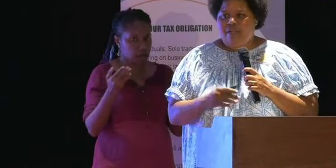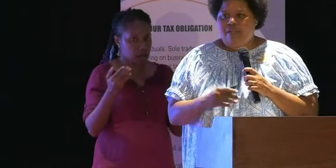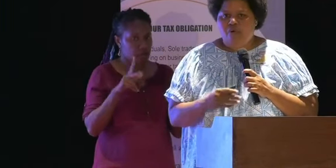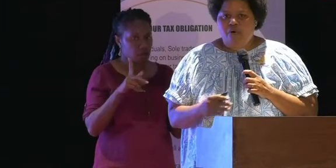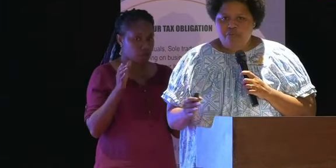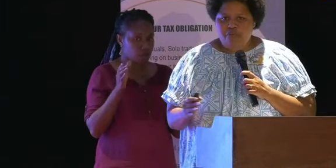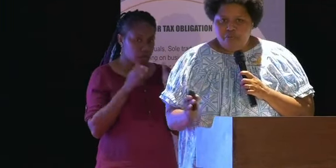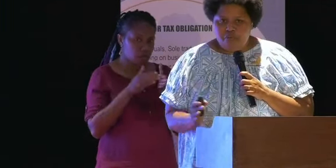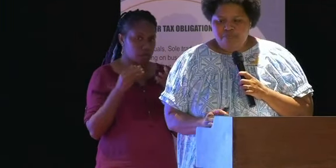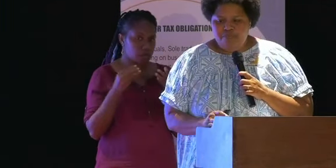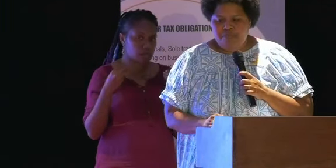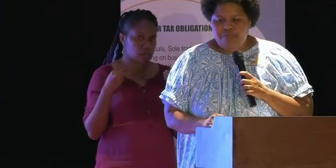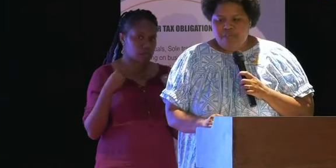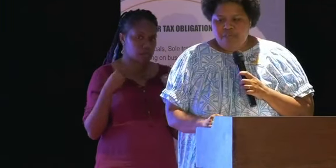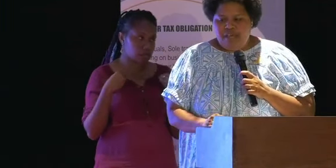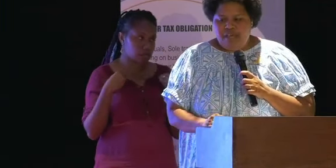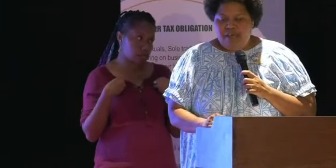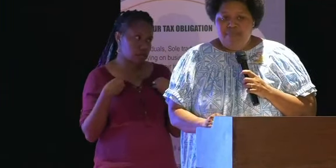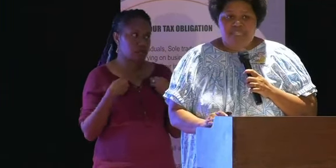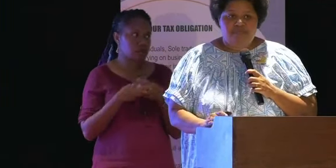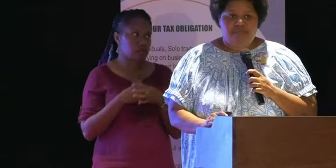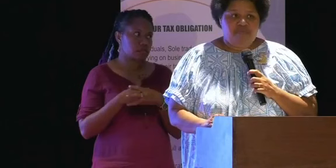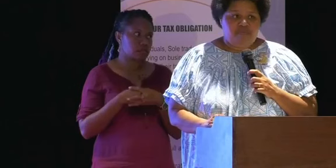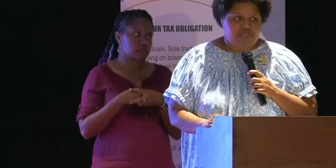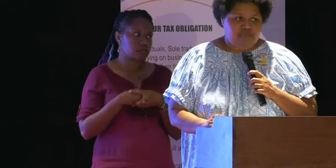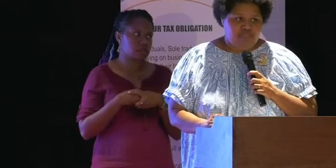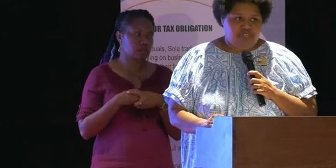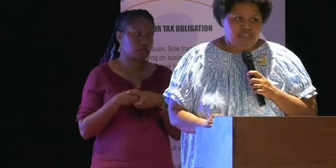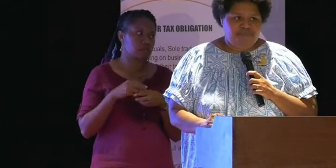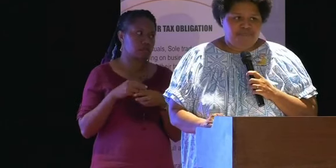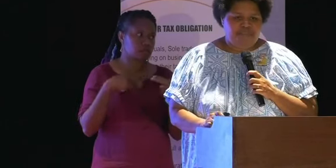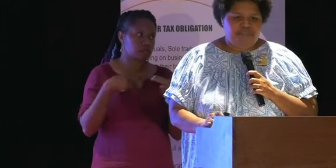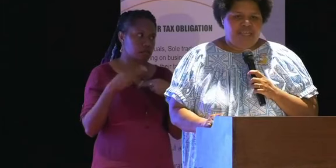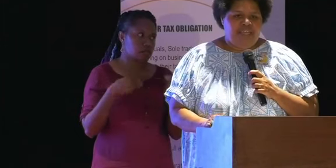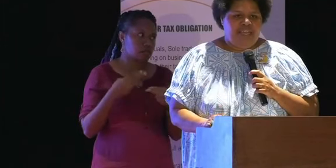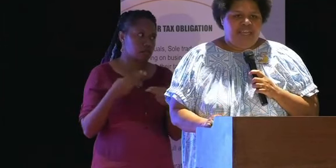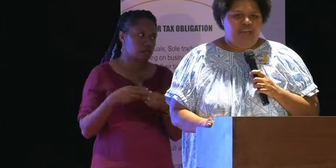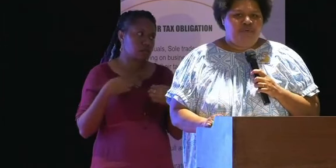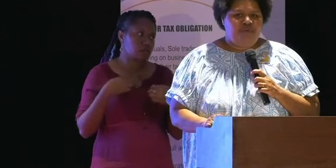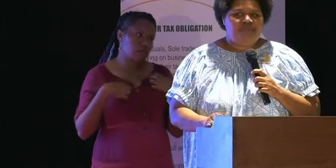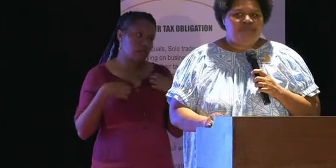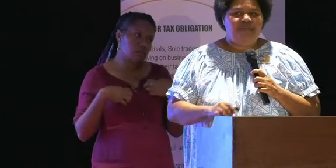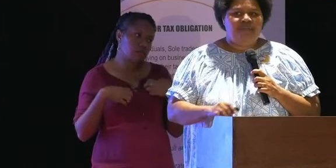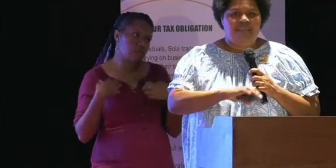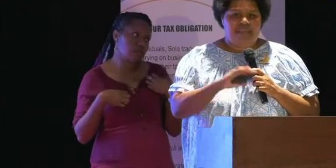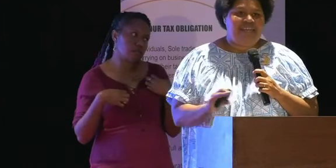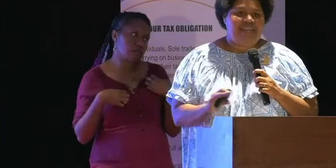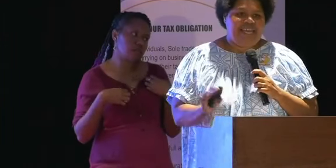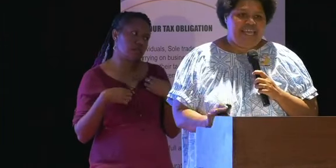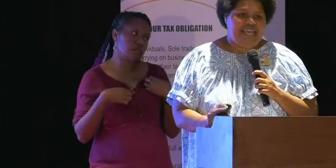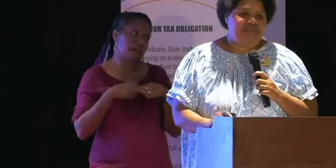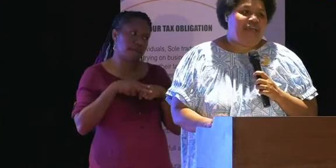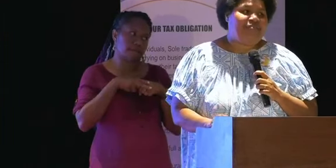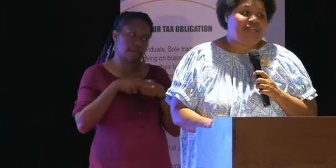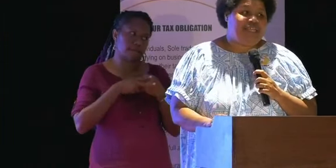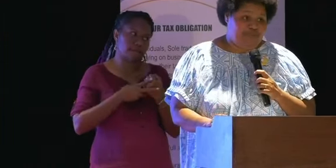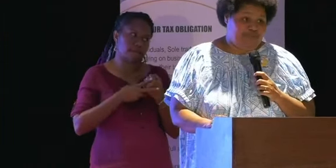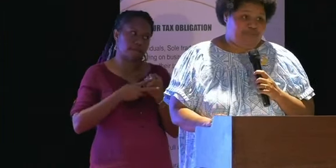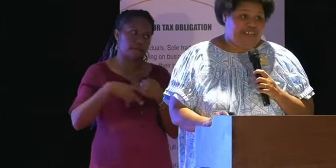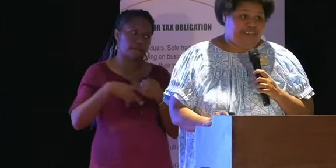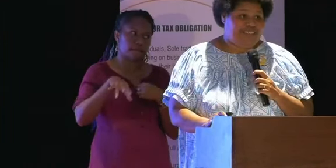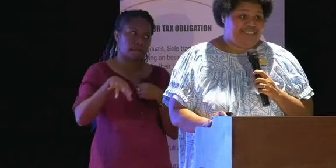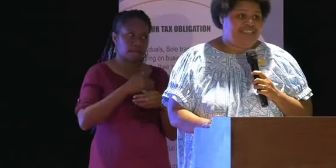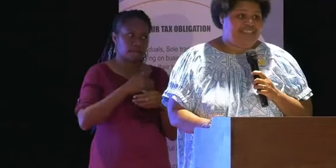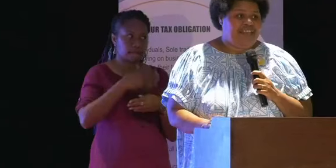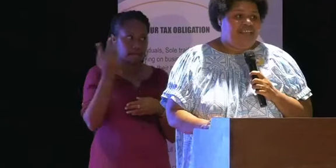I will walk you through dispute resolution. Now, everyday life, you have